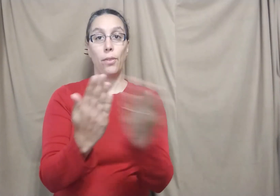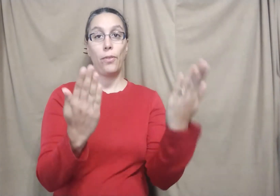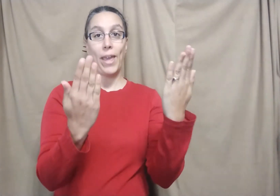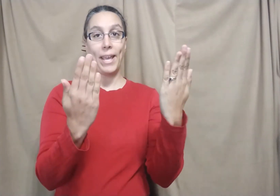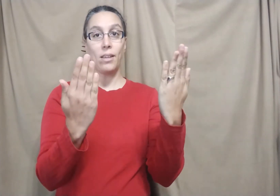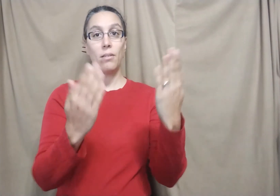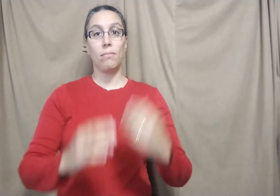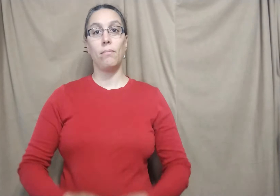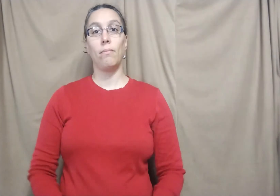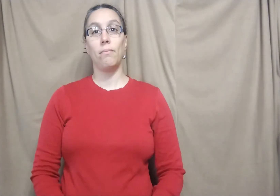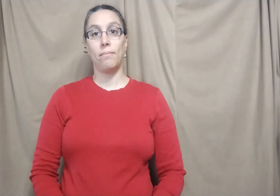thing,